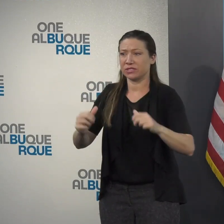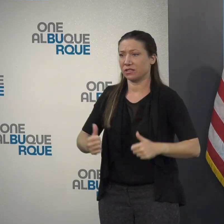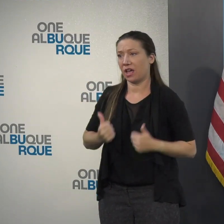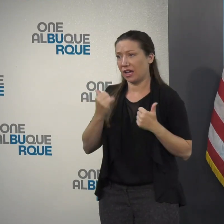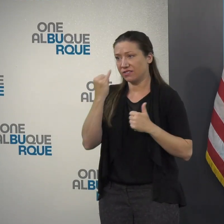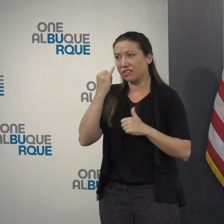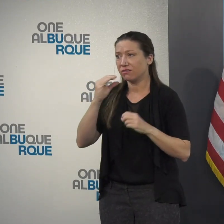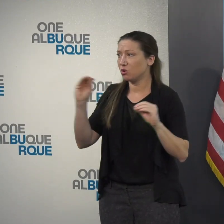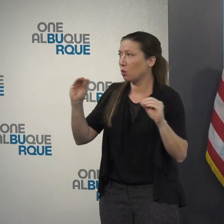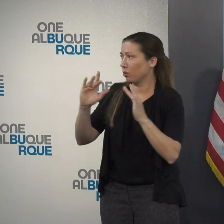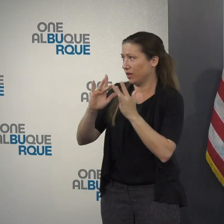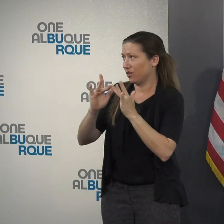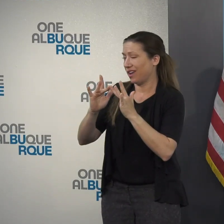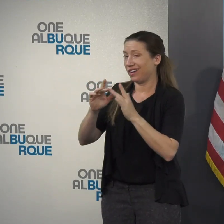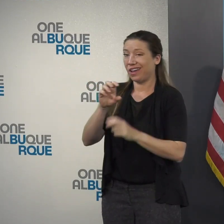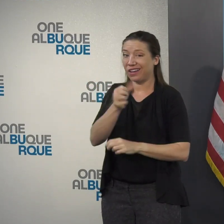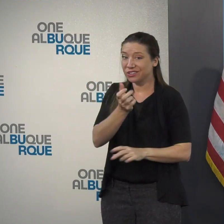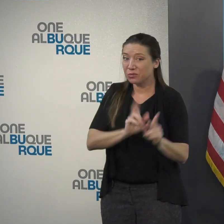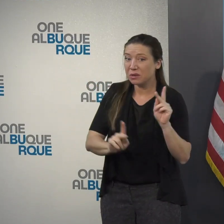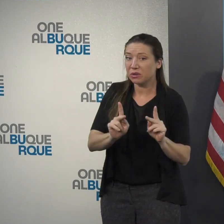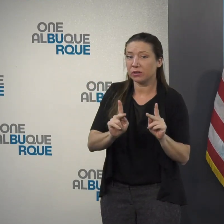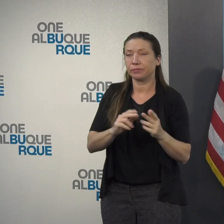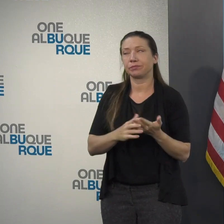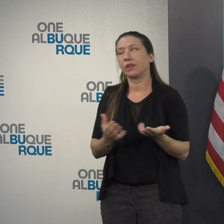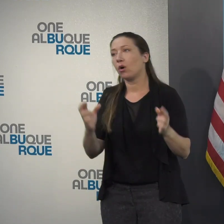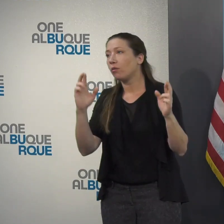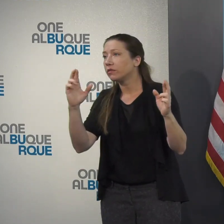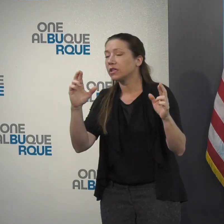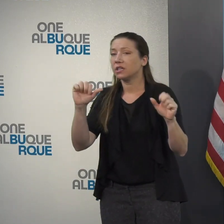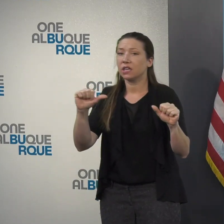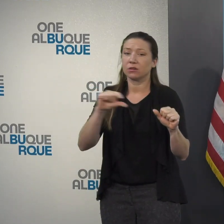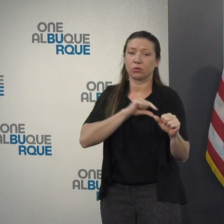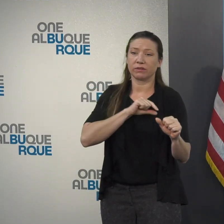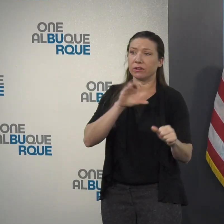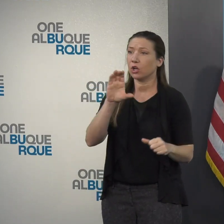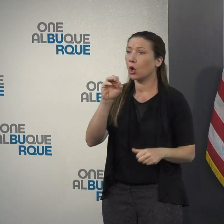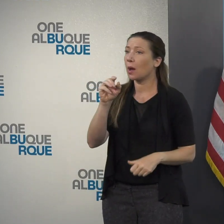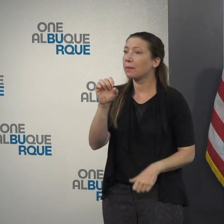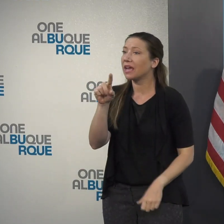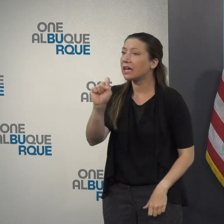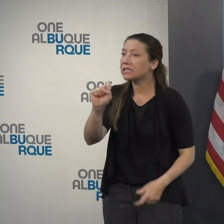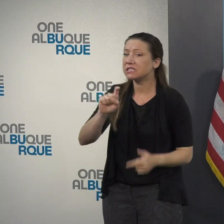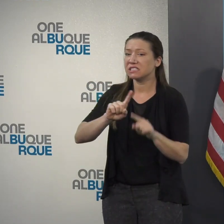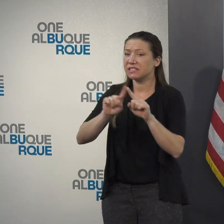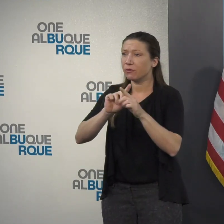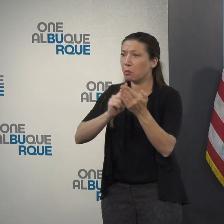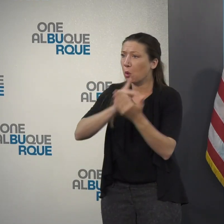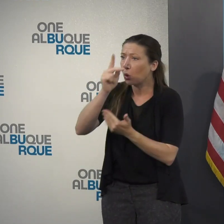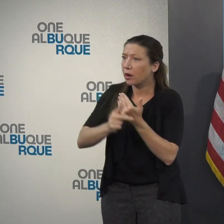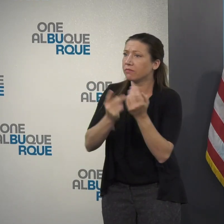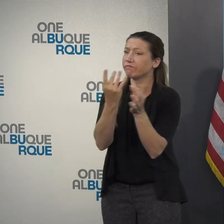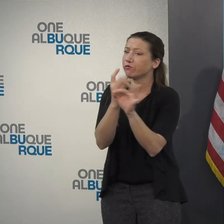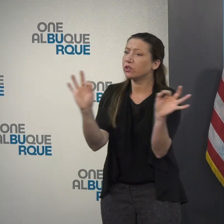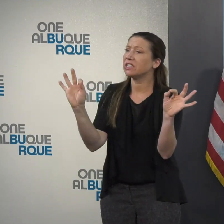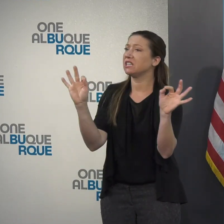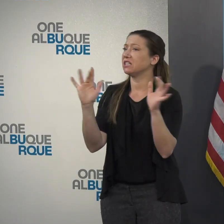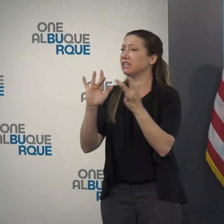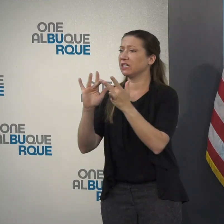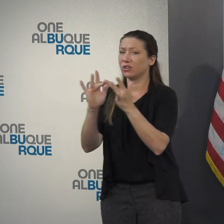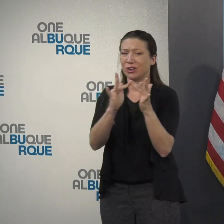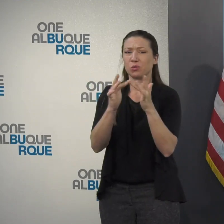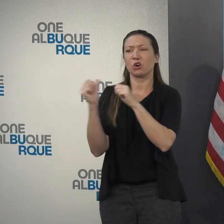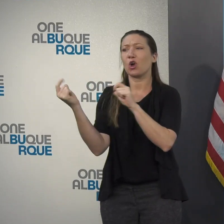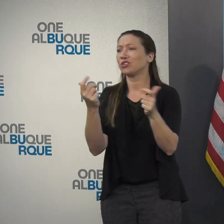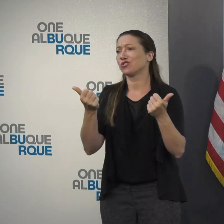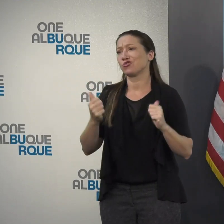The other ones, hopefully, whether it's Comcast program or others, they'll get help too, but we're just all trying to step up in the best way we can, and